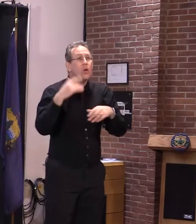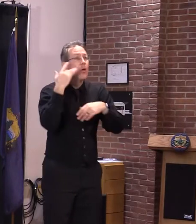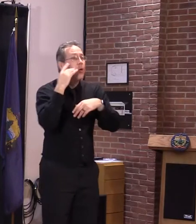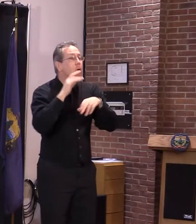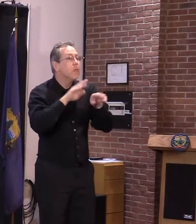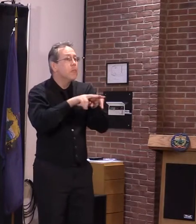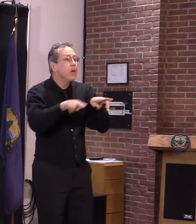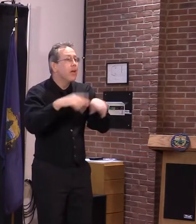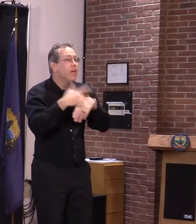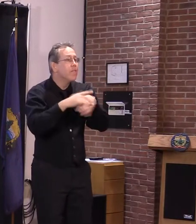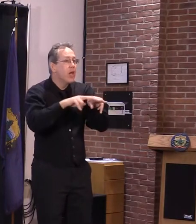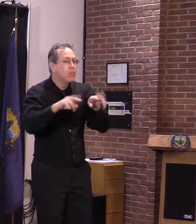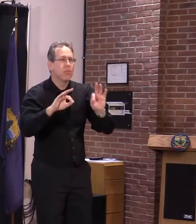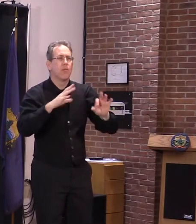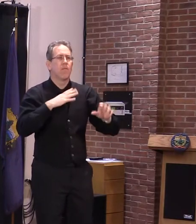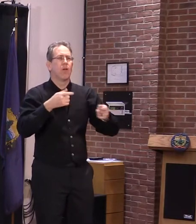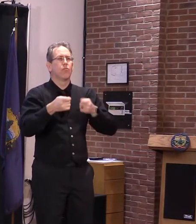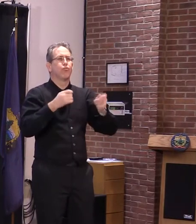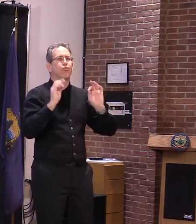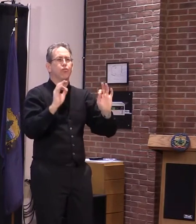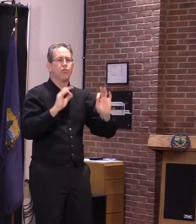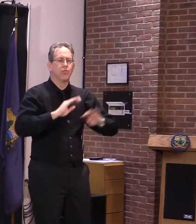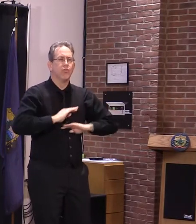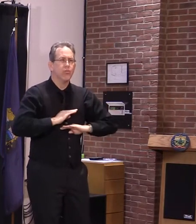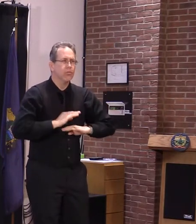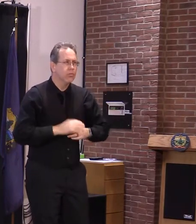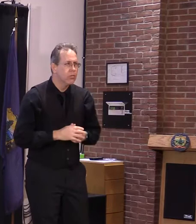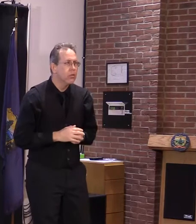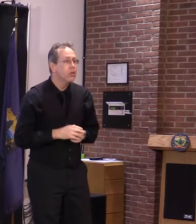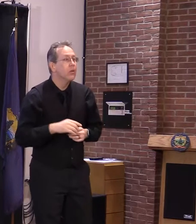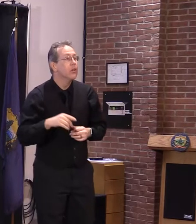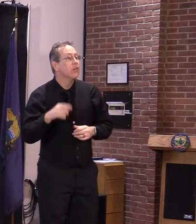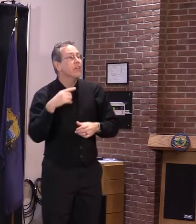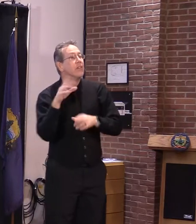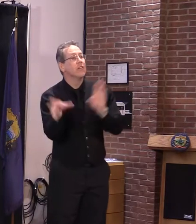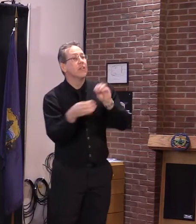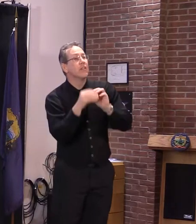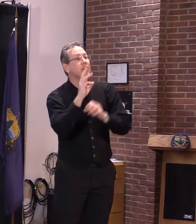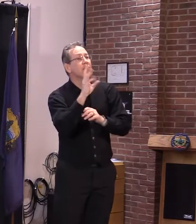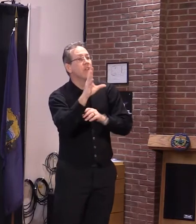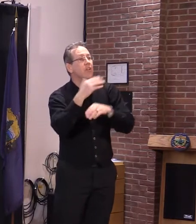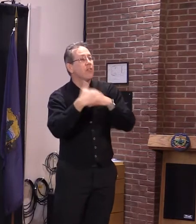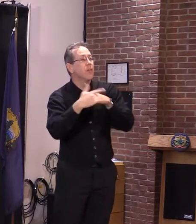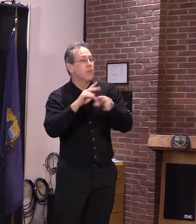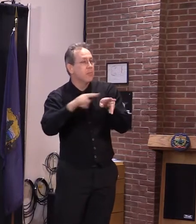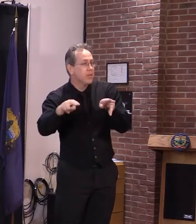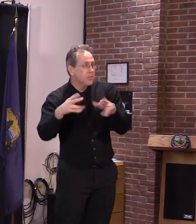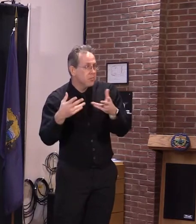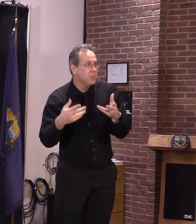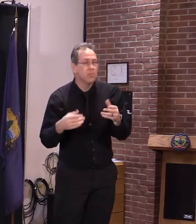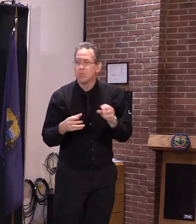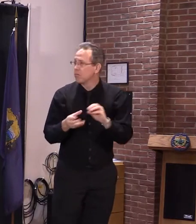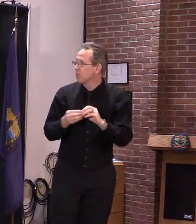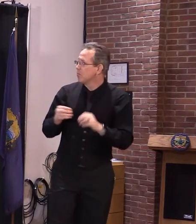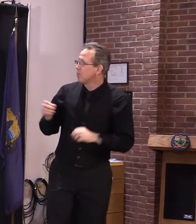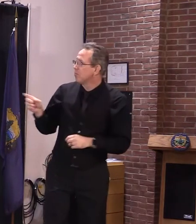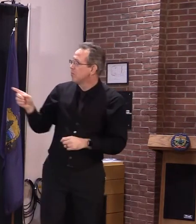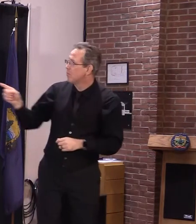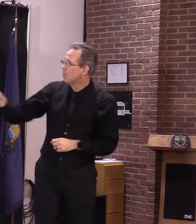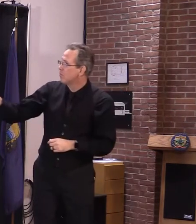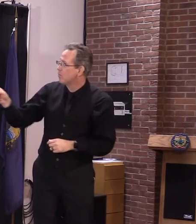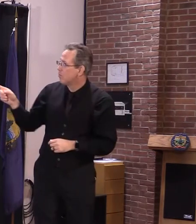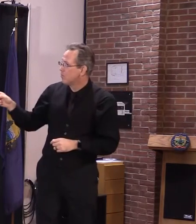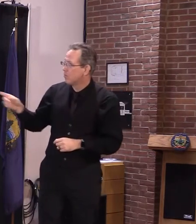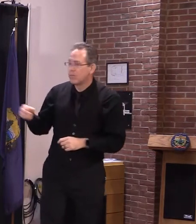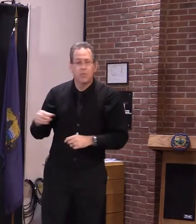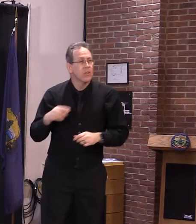of today, 65 hospital beds available, 22 ICU beds available. So we've had a trend down in terms of the availability of those